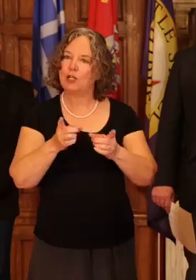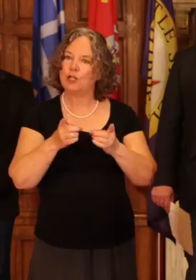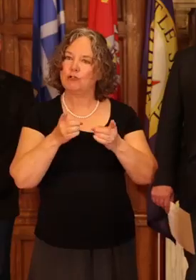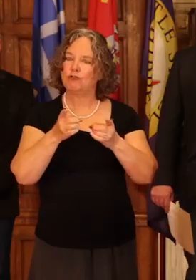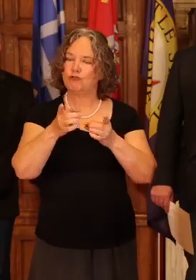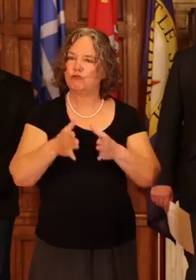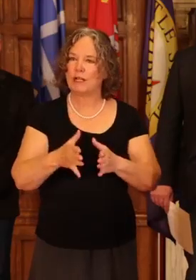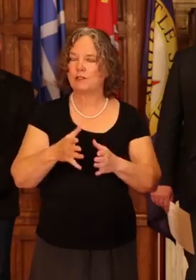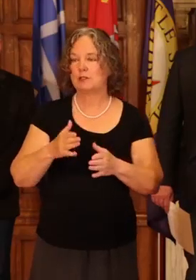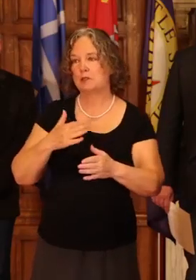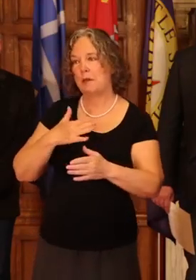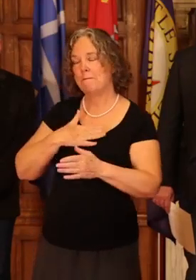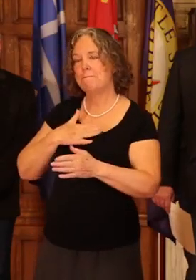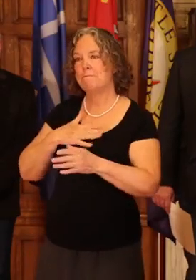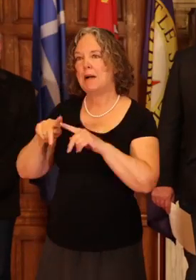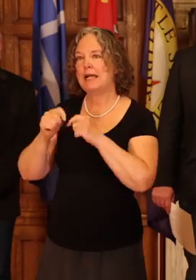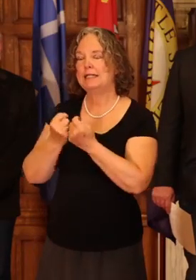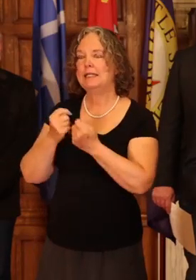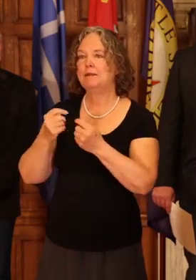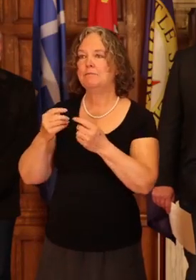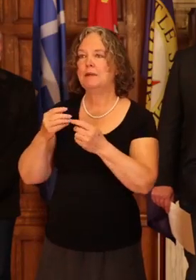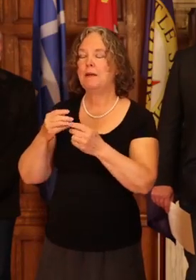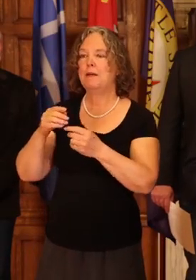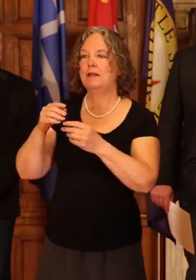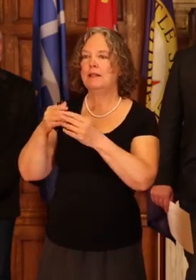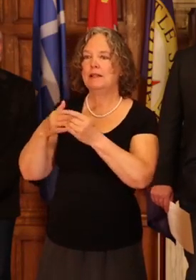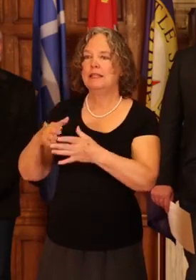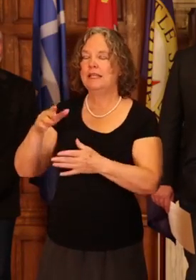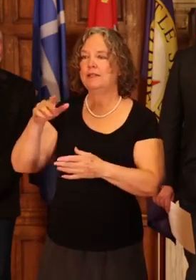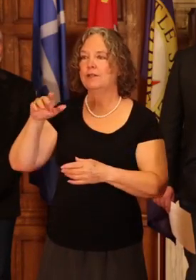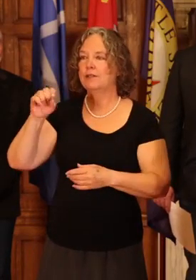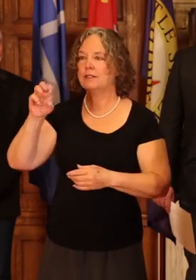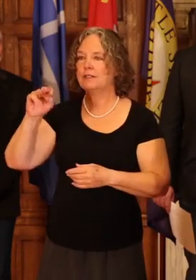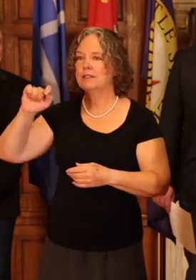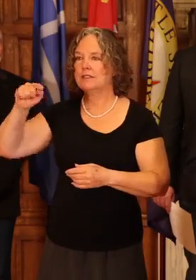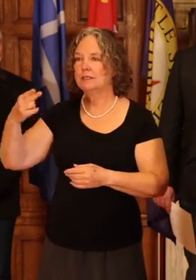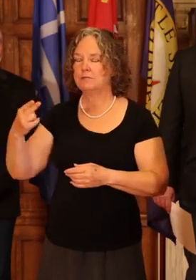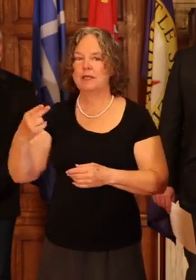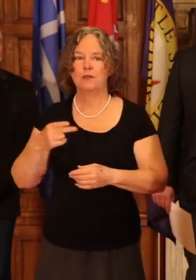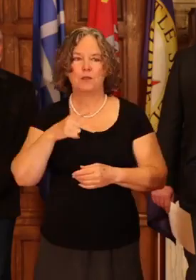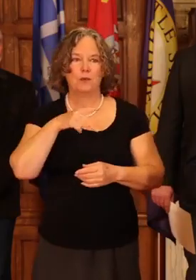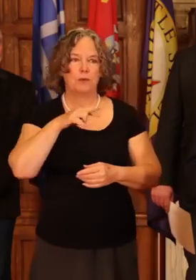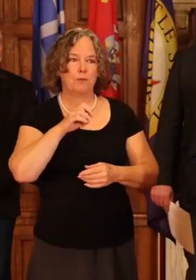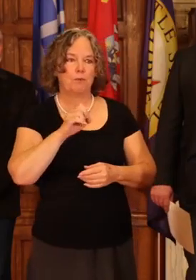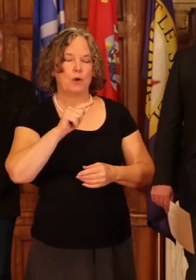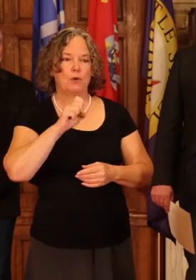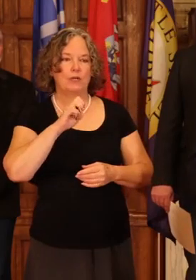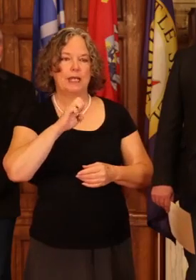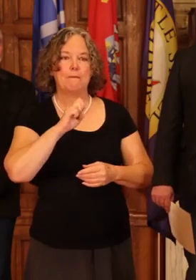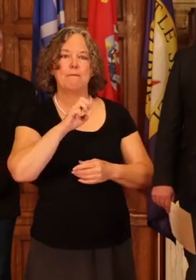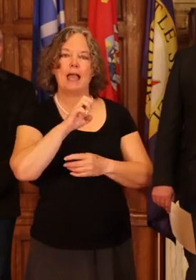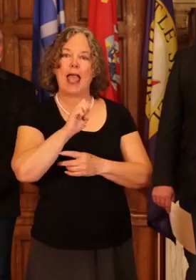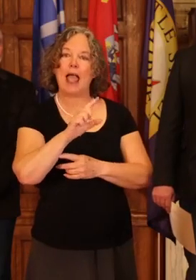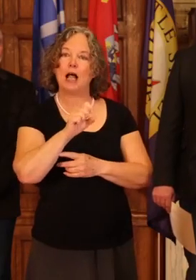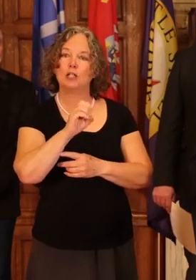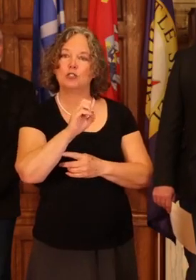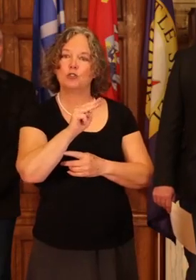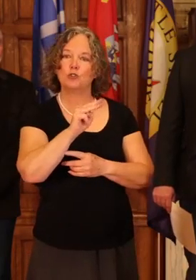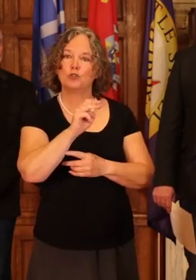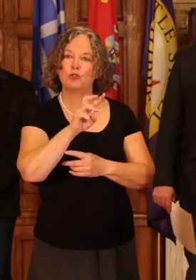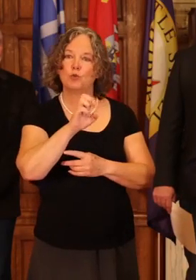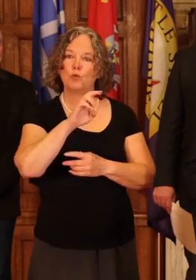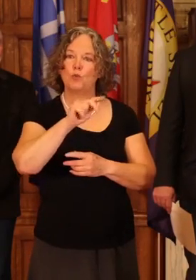my leadership team, Majority Leader Smith, President Pro Tem Ellsworth, and my colleagues in the House,